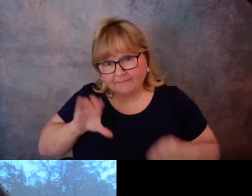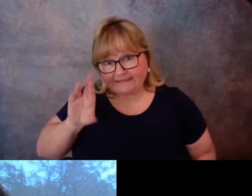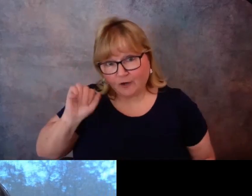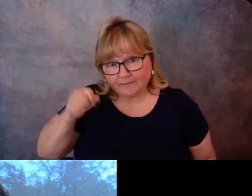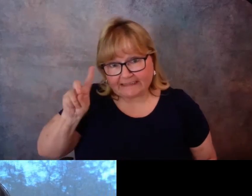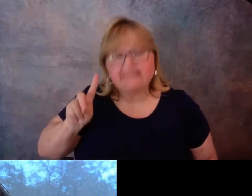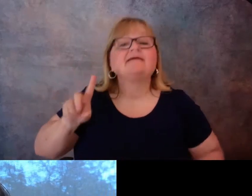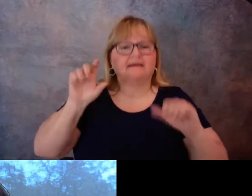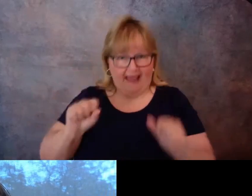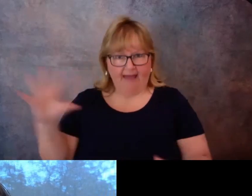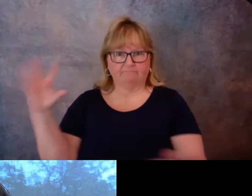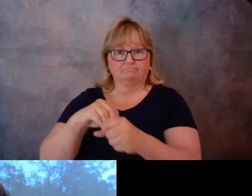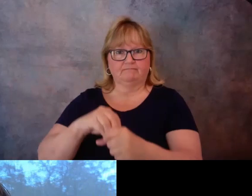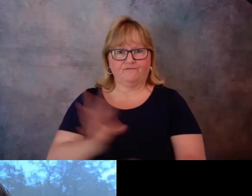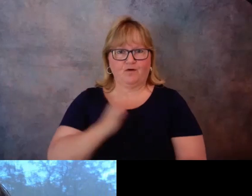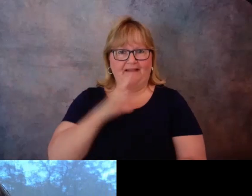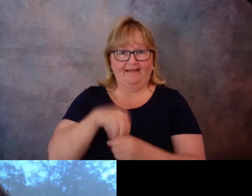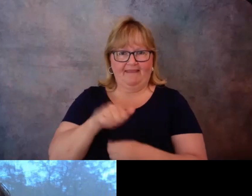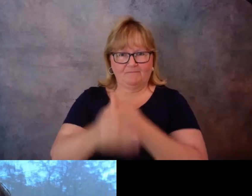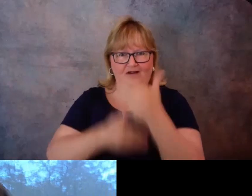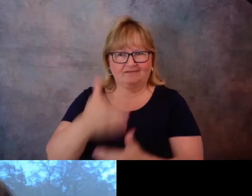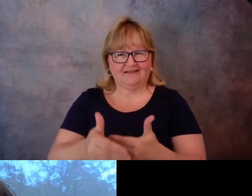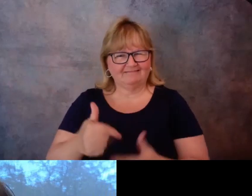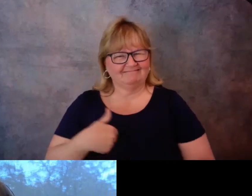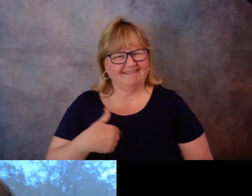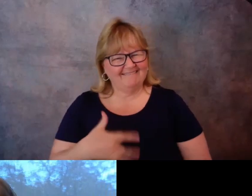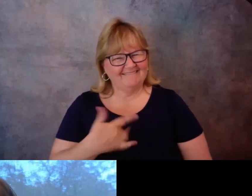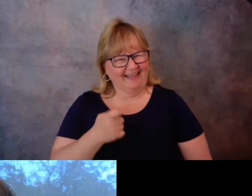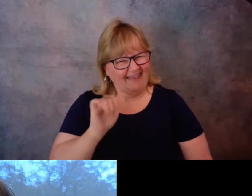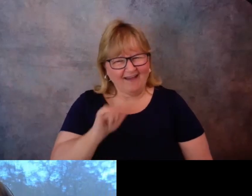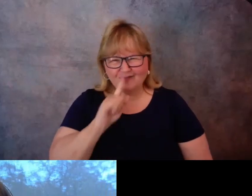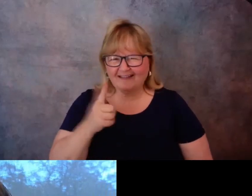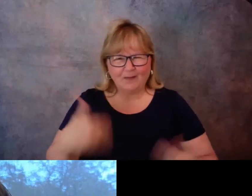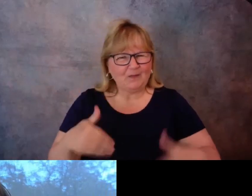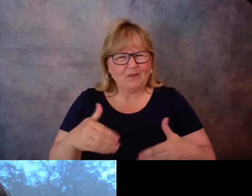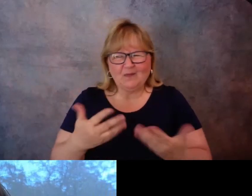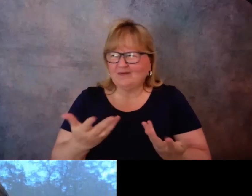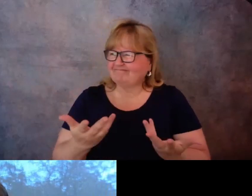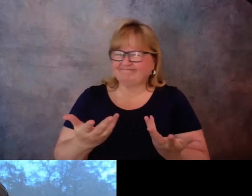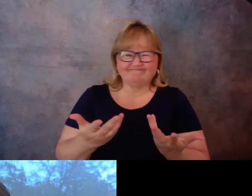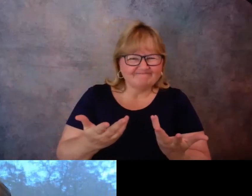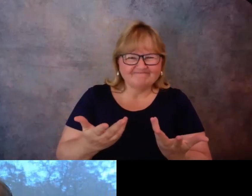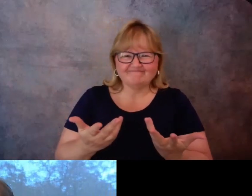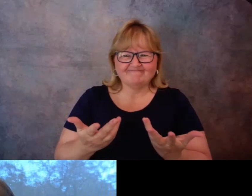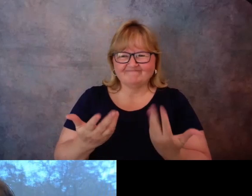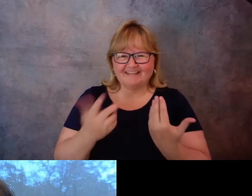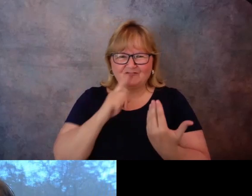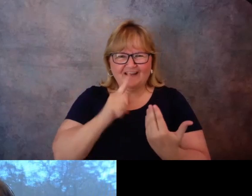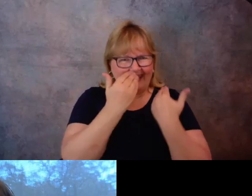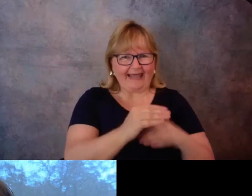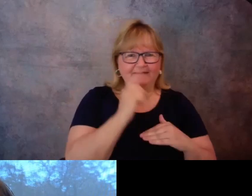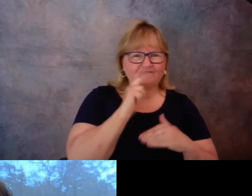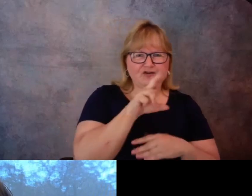CRPD. And I feel that's a big loss, because on certain issues, the US is